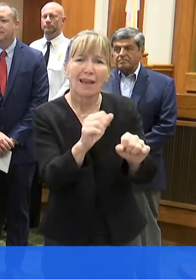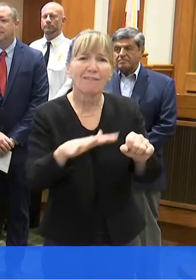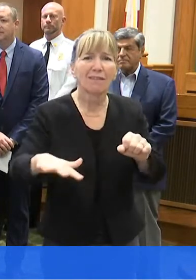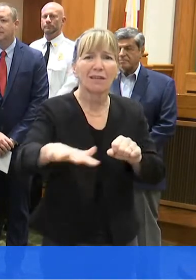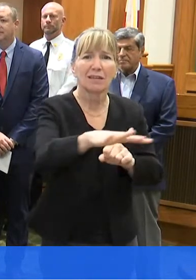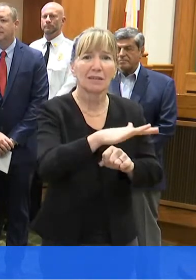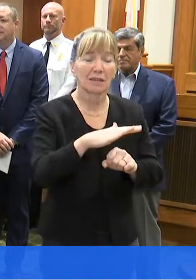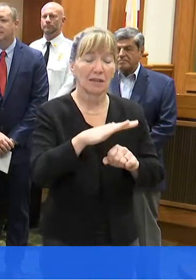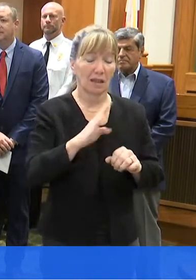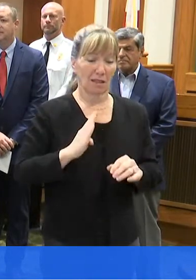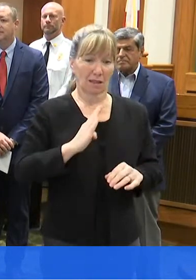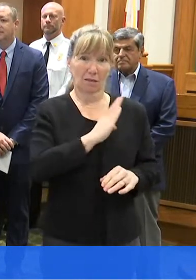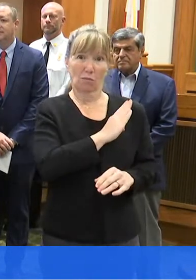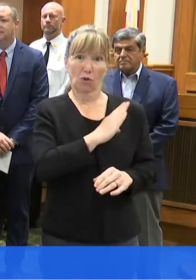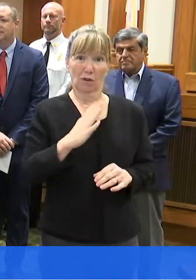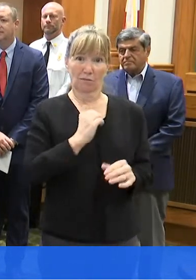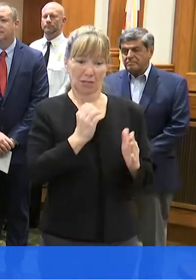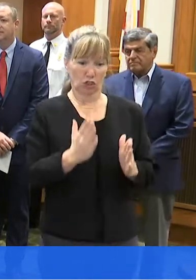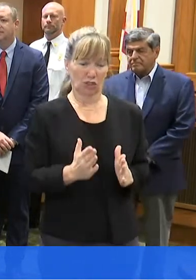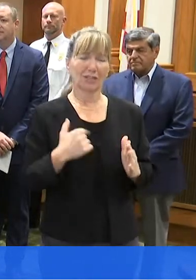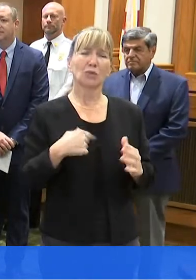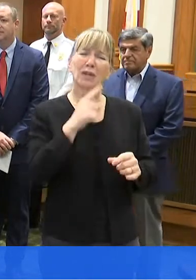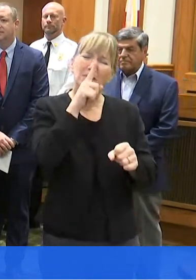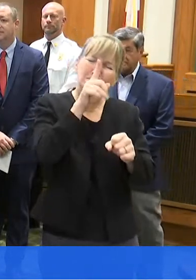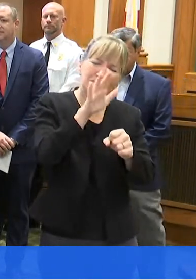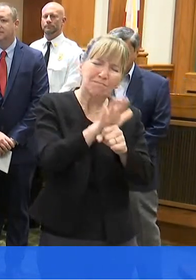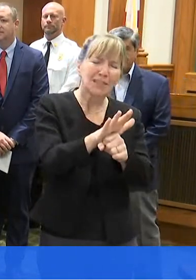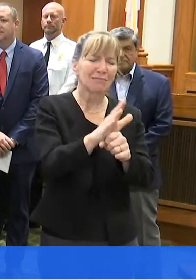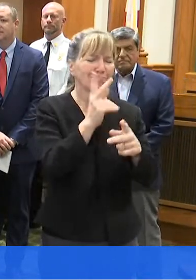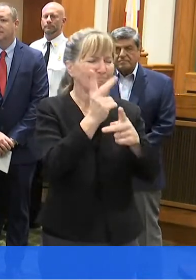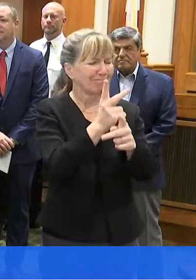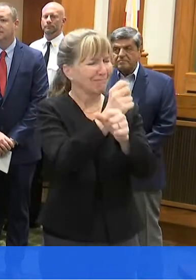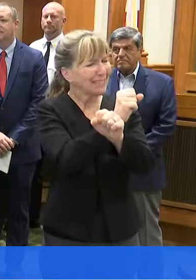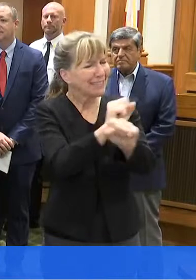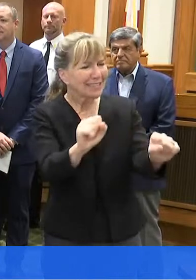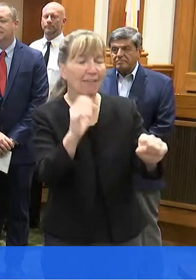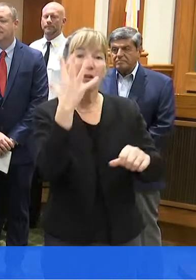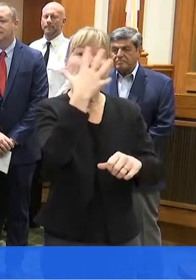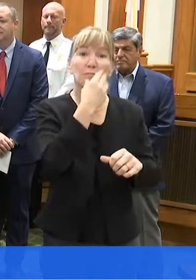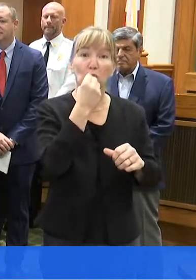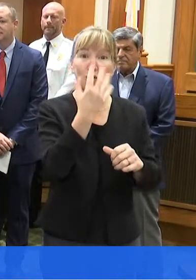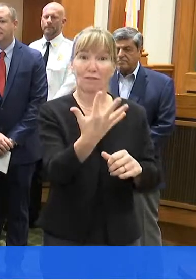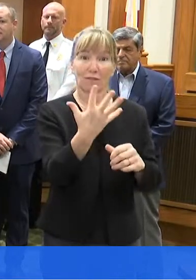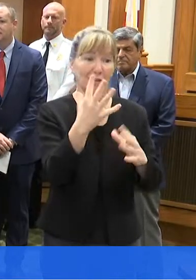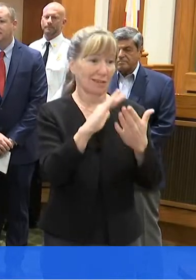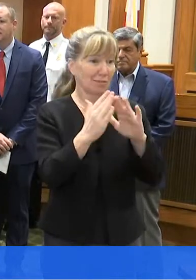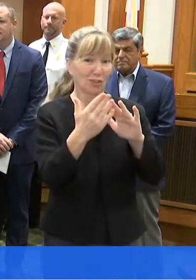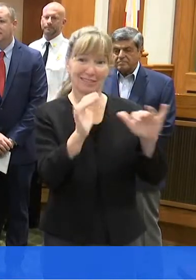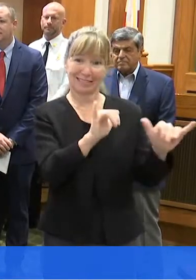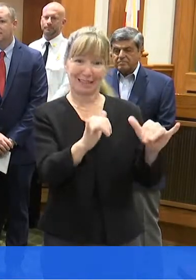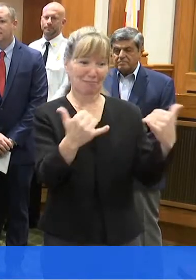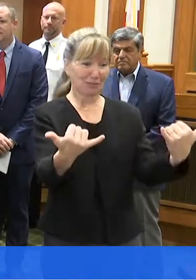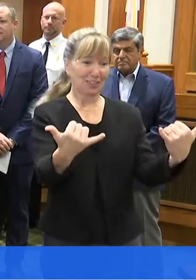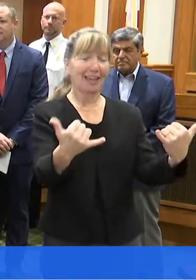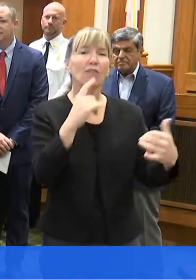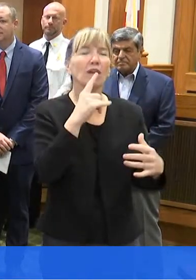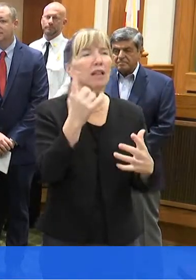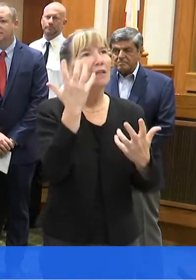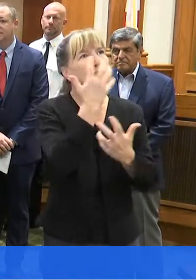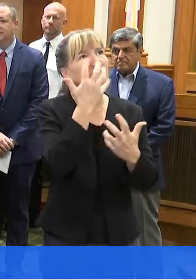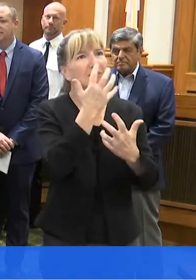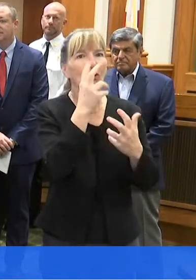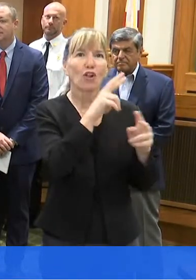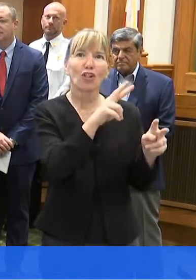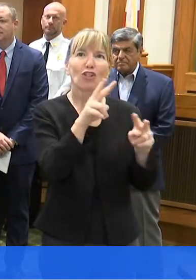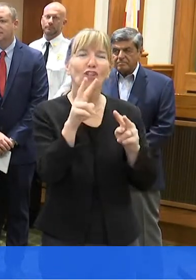County Commissioners is absolutely committed to keeping our community the safe and beautiful community that it is today. In fact, it's amazing when